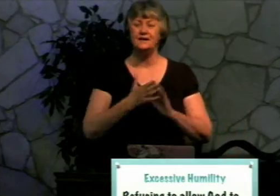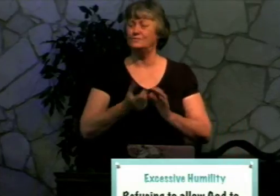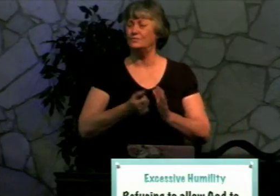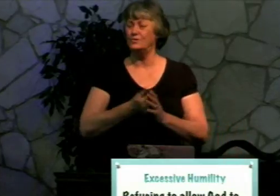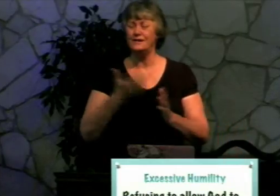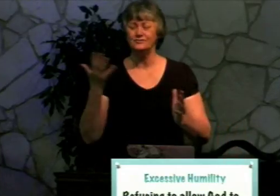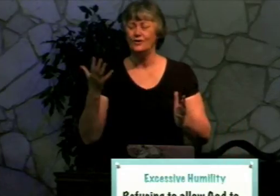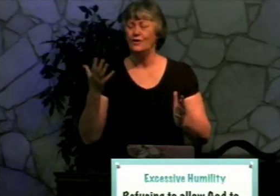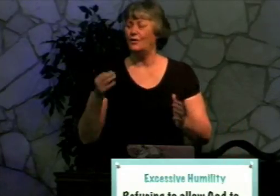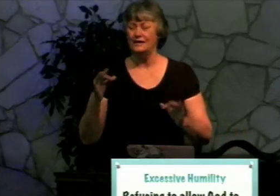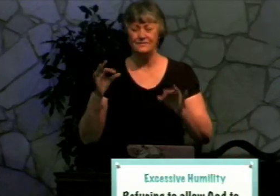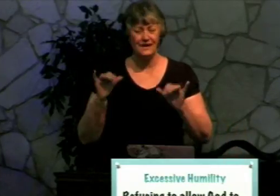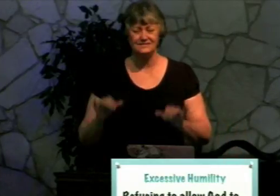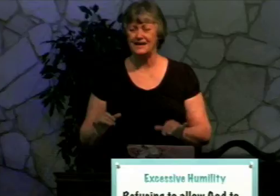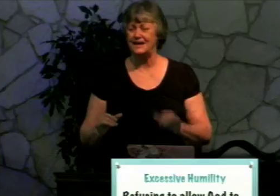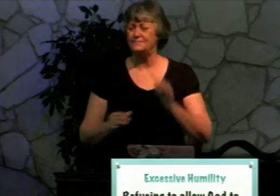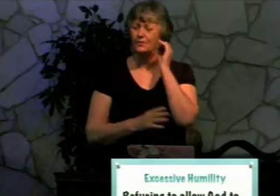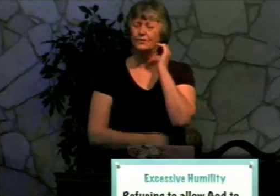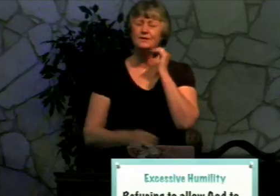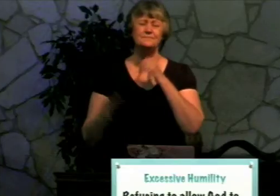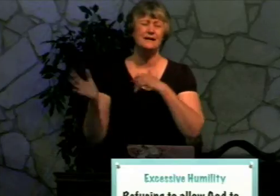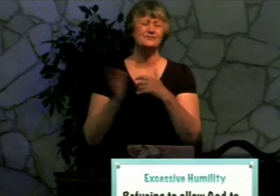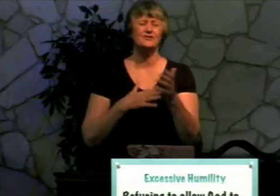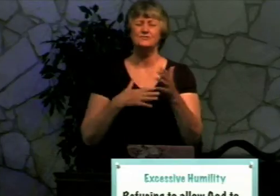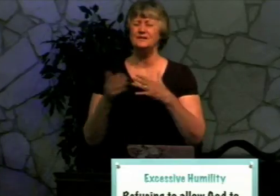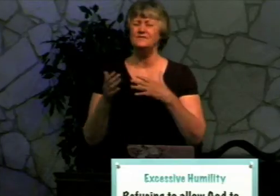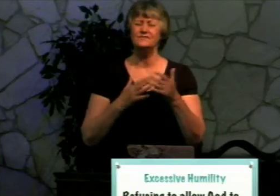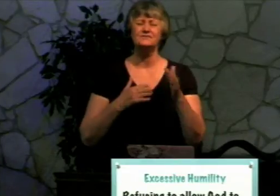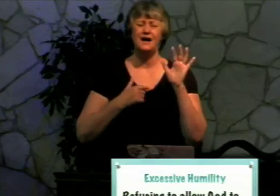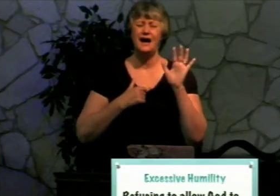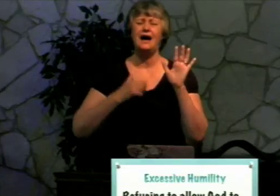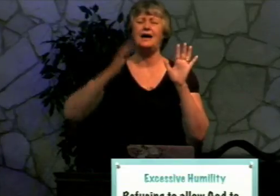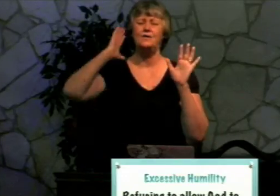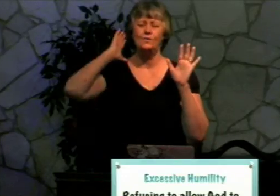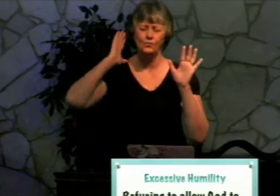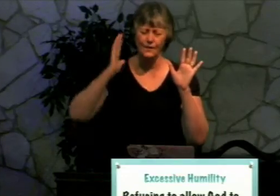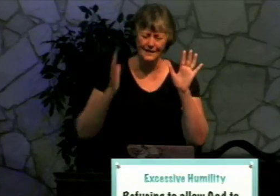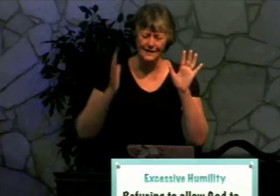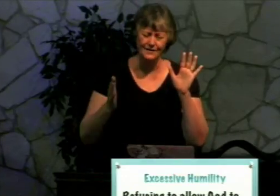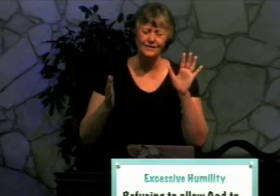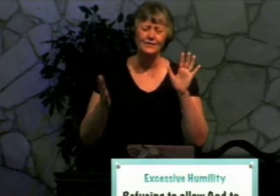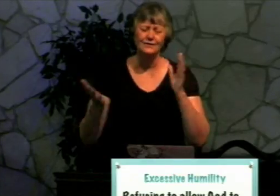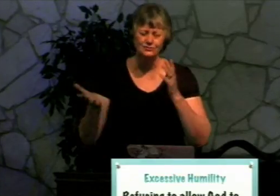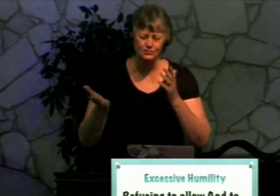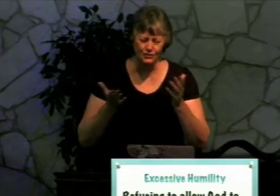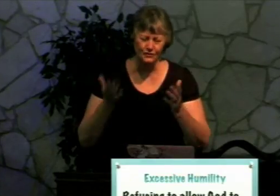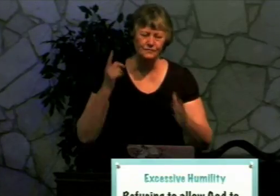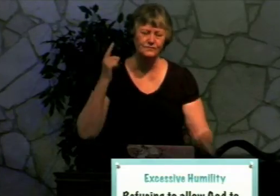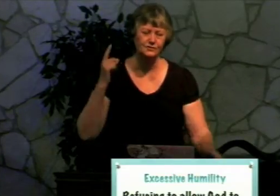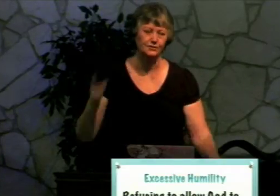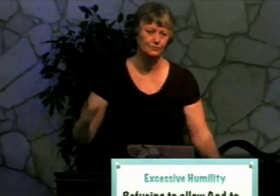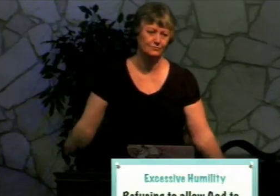become rich or if I stay poor, it makes no difference. I will serve You.